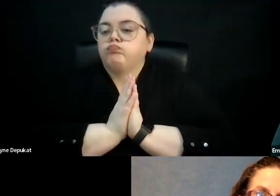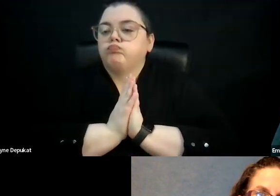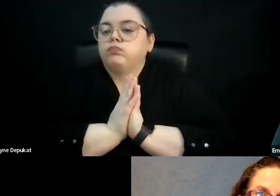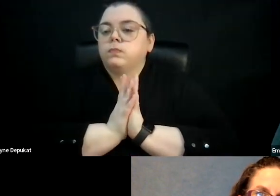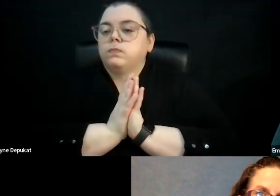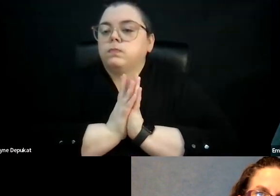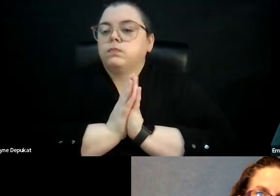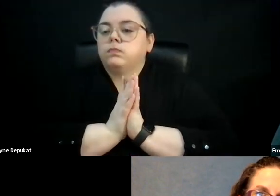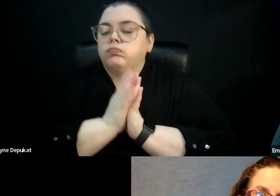I'm